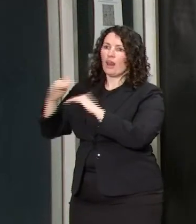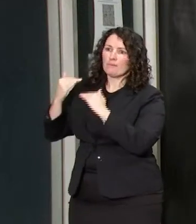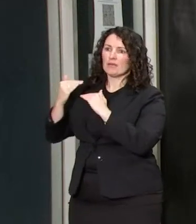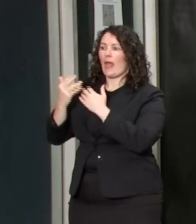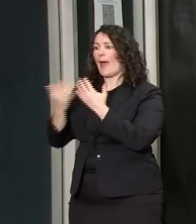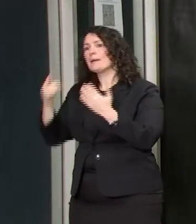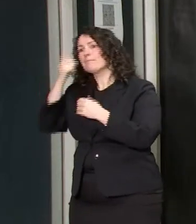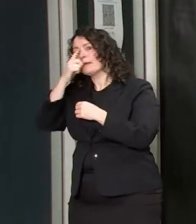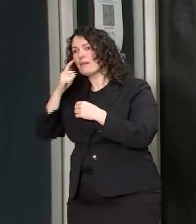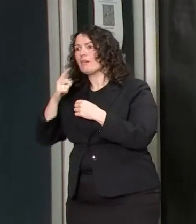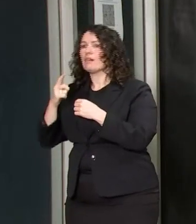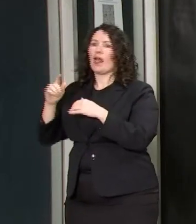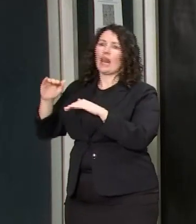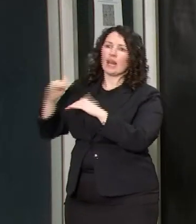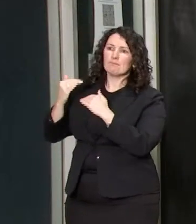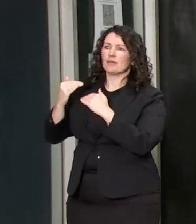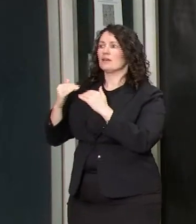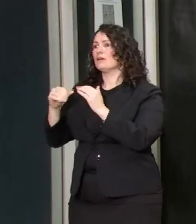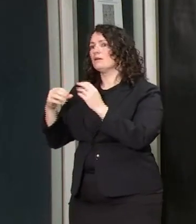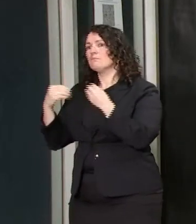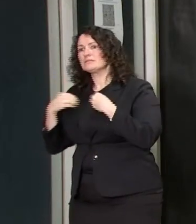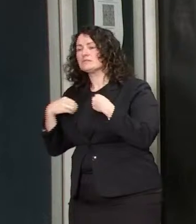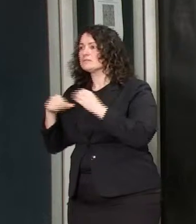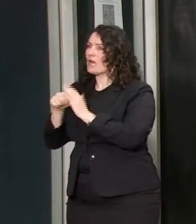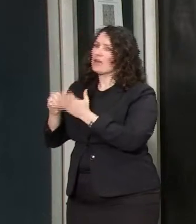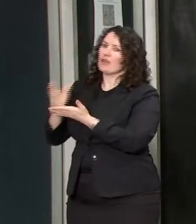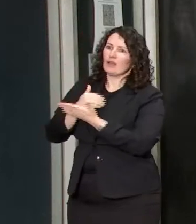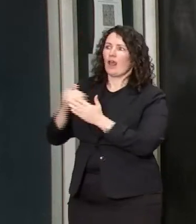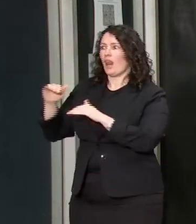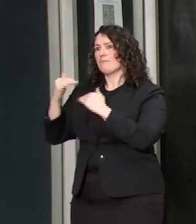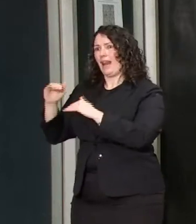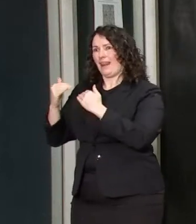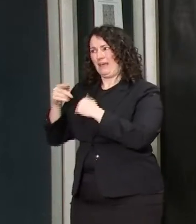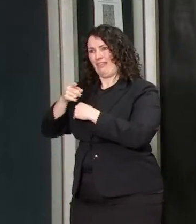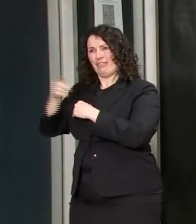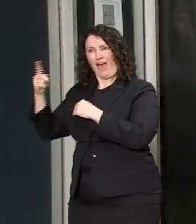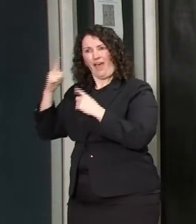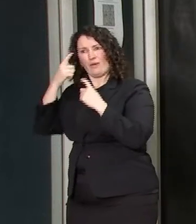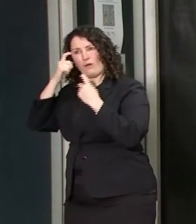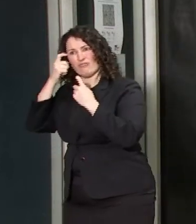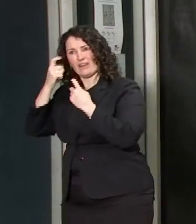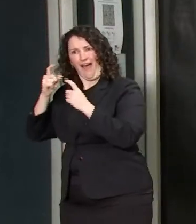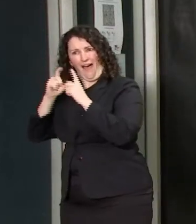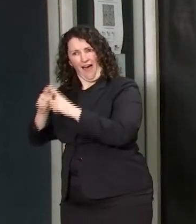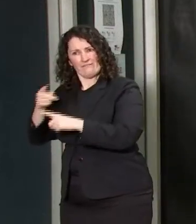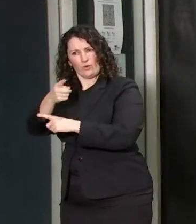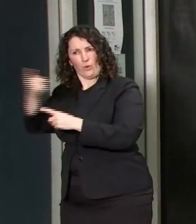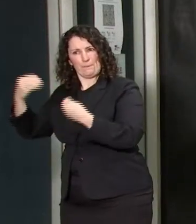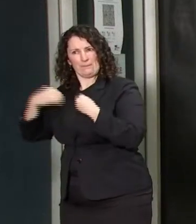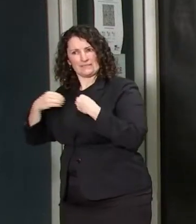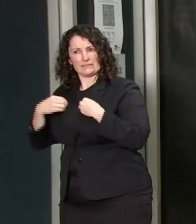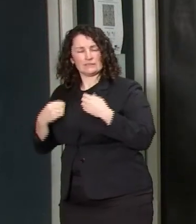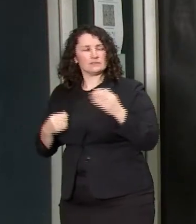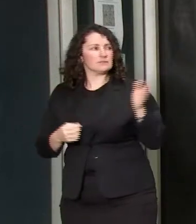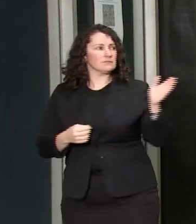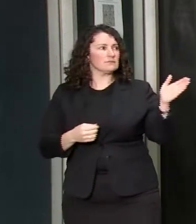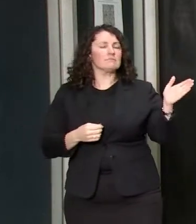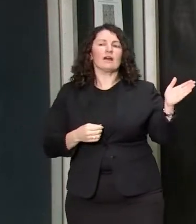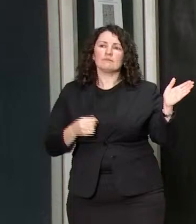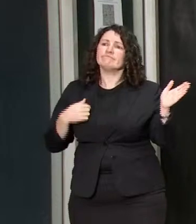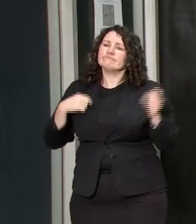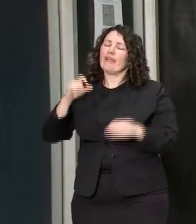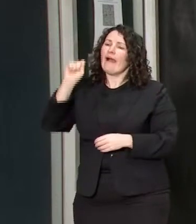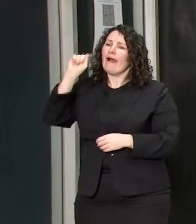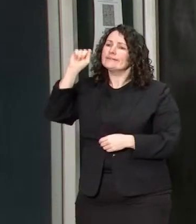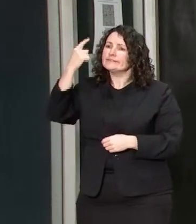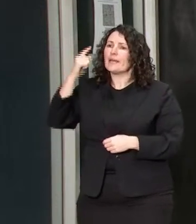as we've laid out for this week, with a review each and every day, and it's looking good in terms of the control of